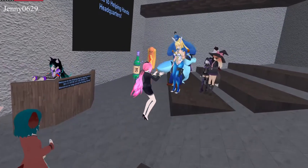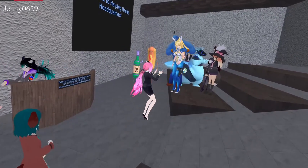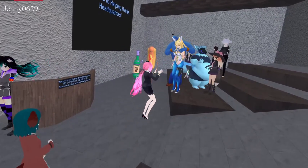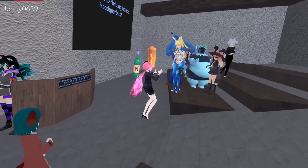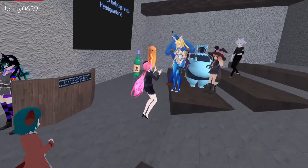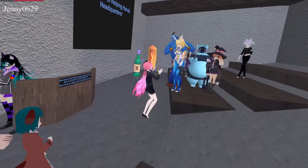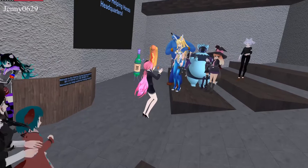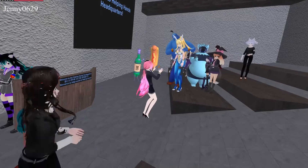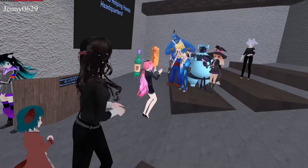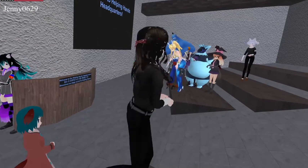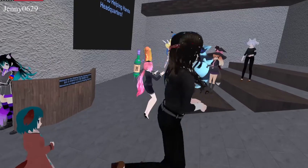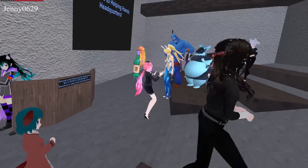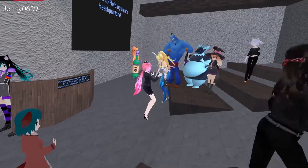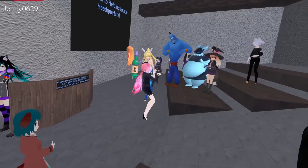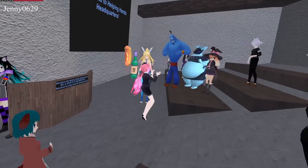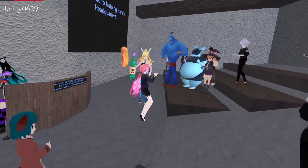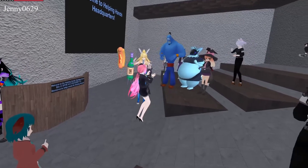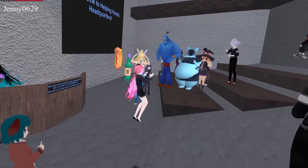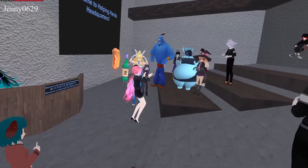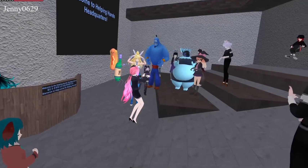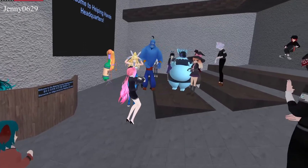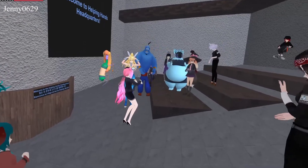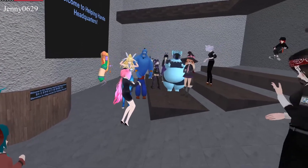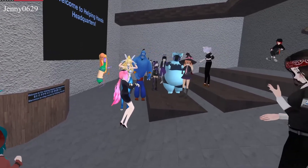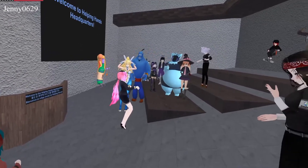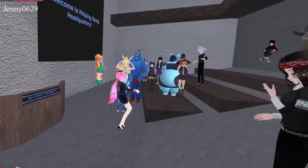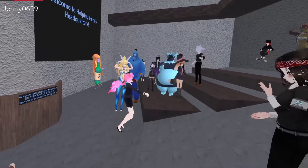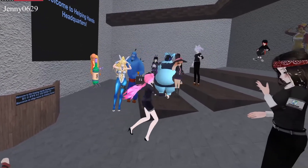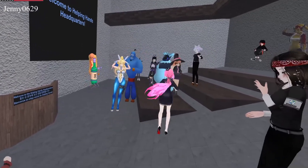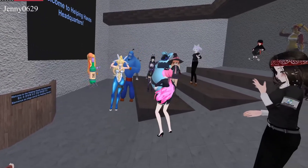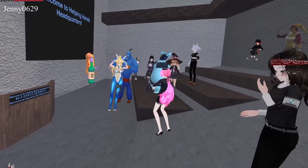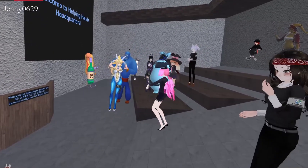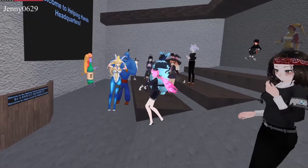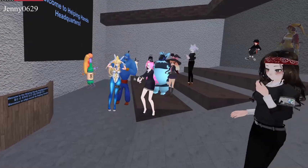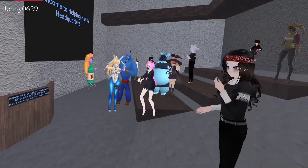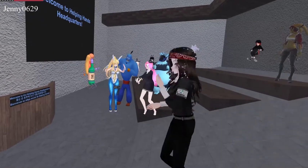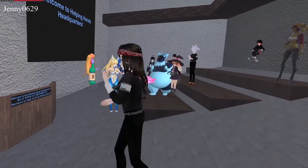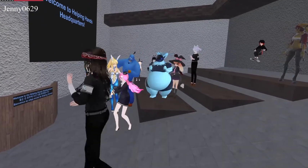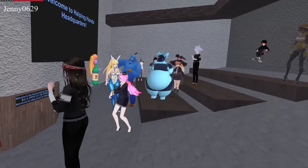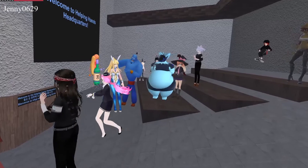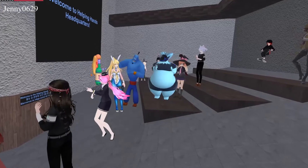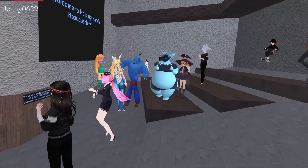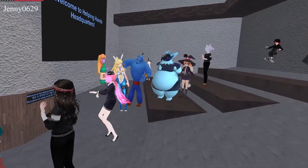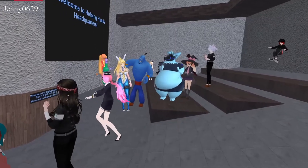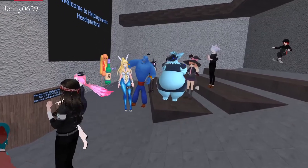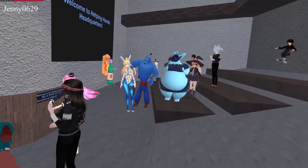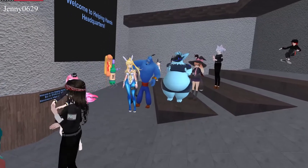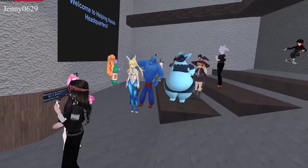left team. Excuse me, you guys are left team. Stay Dance in the left time. area. You got this. And you guys got this. Yeah, right team,